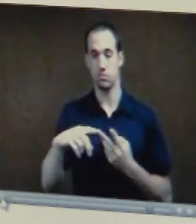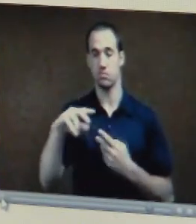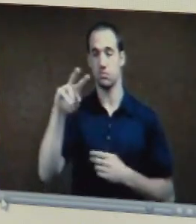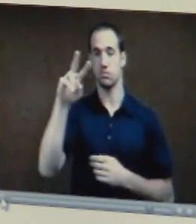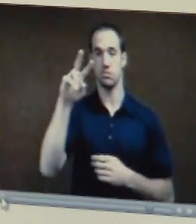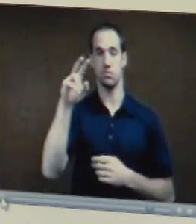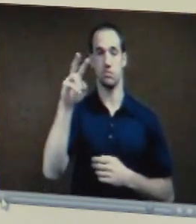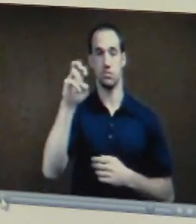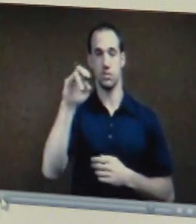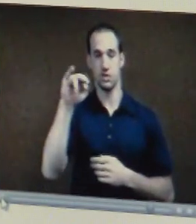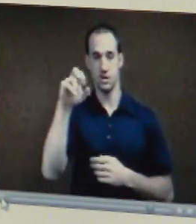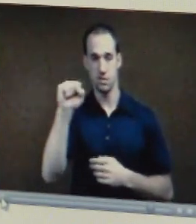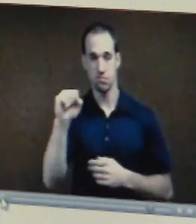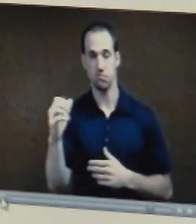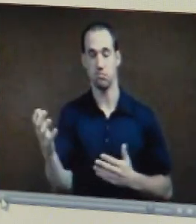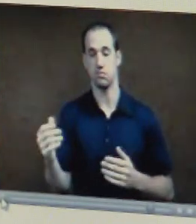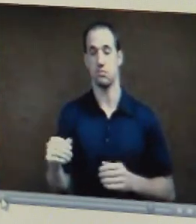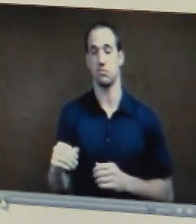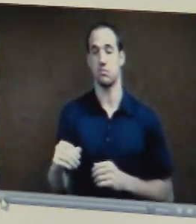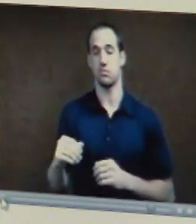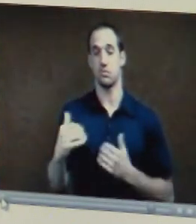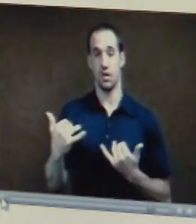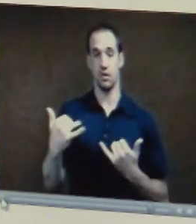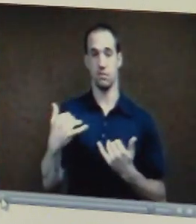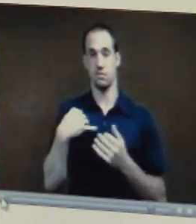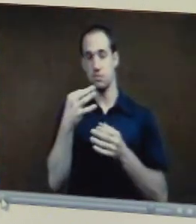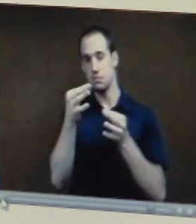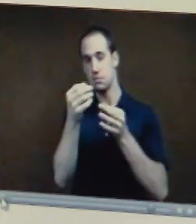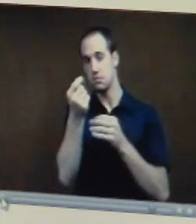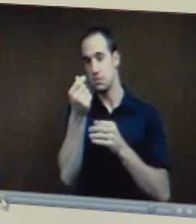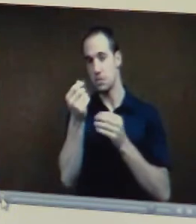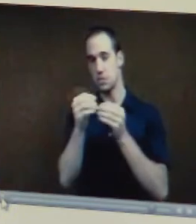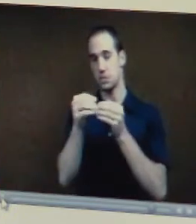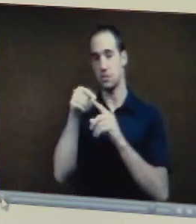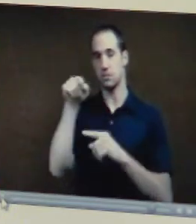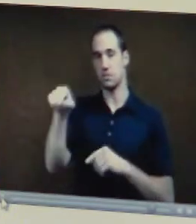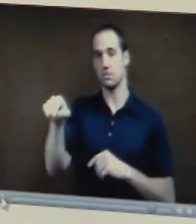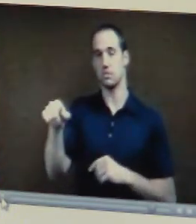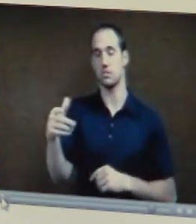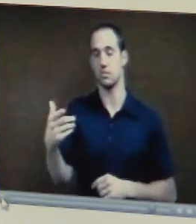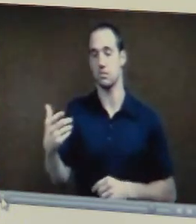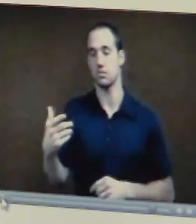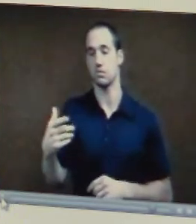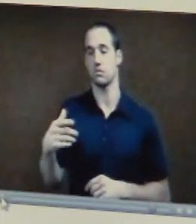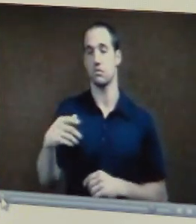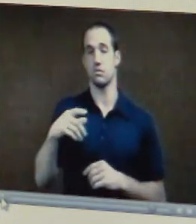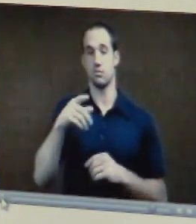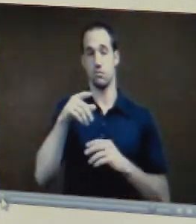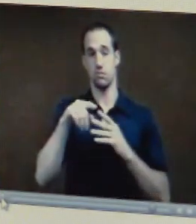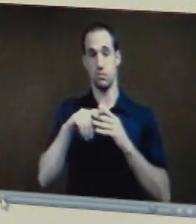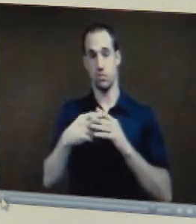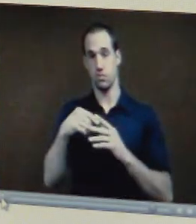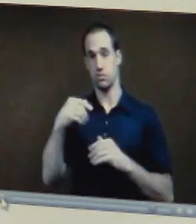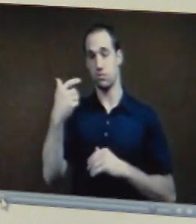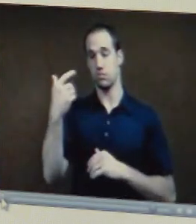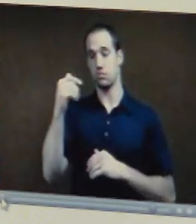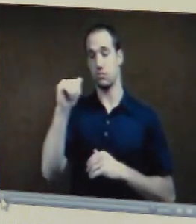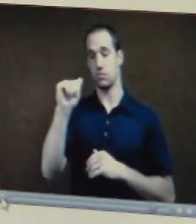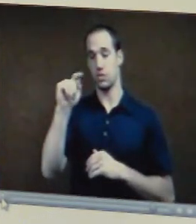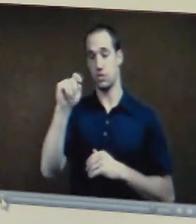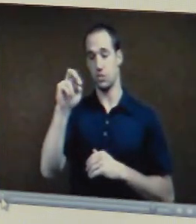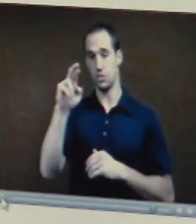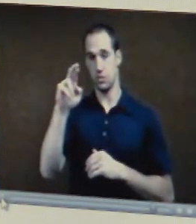the veins. Just kind of giving you some basic information. So, I'm going to explain a little bit more